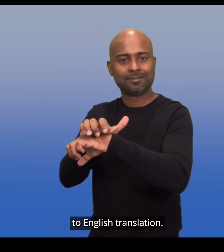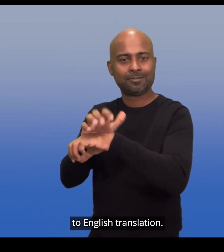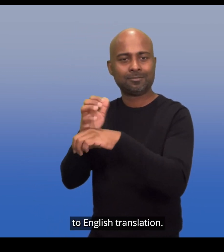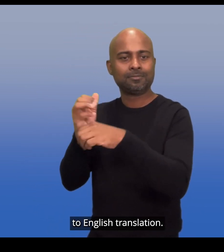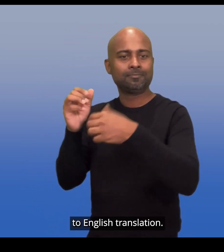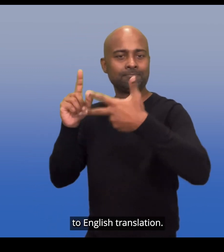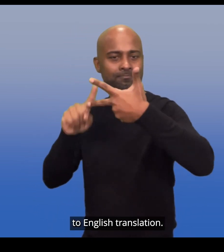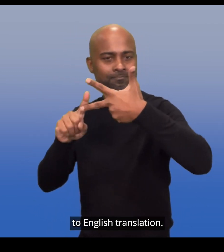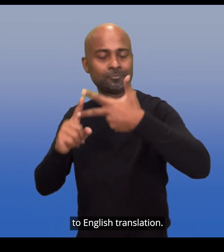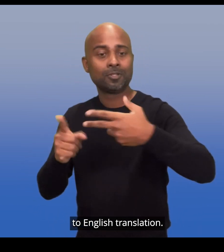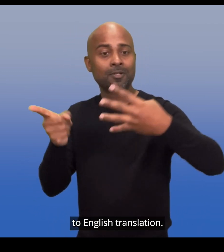translation.